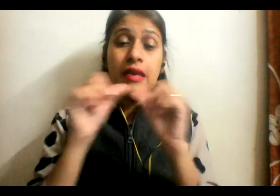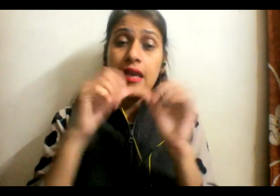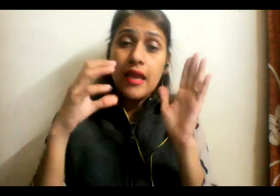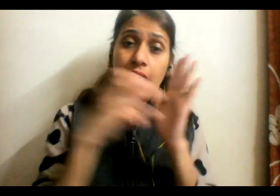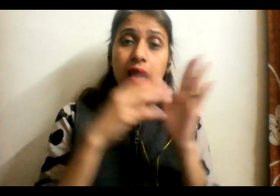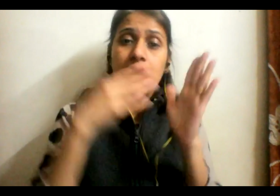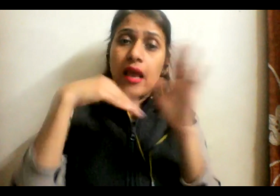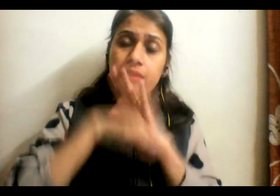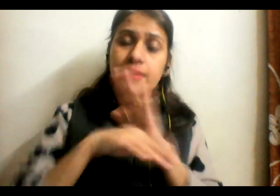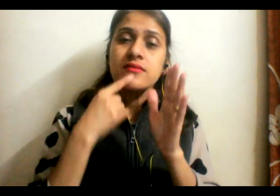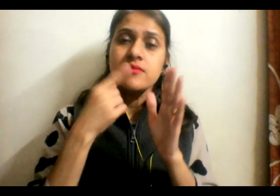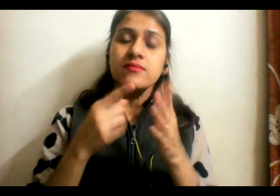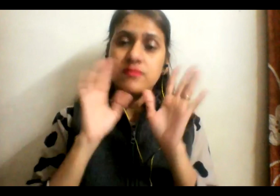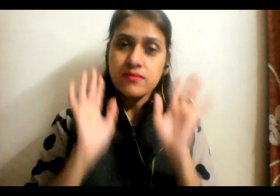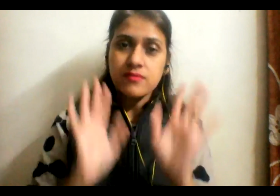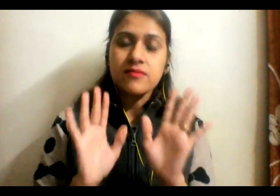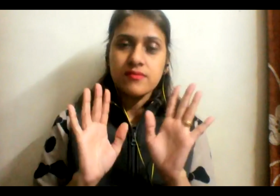know, it's